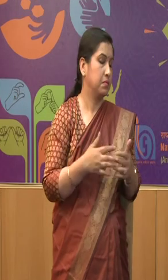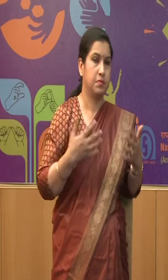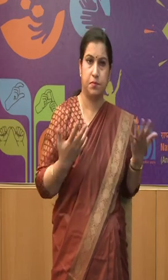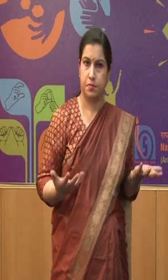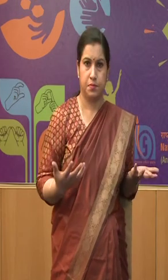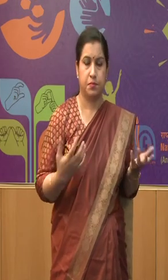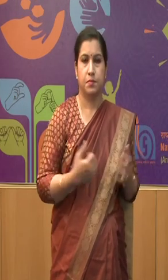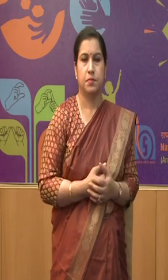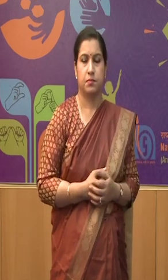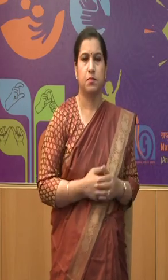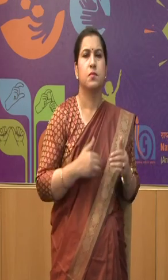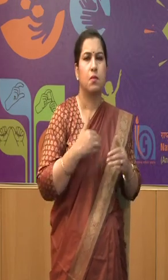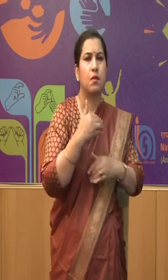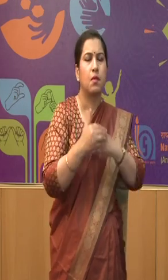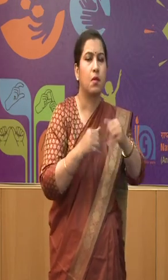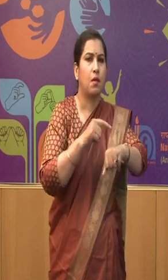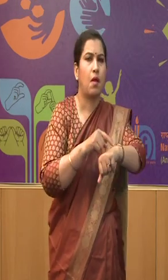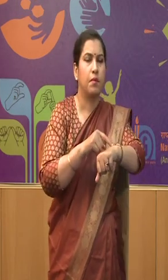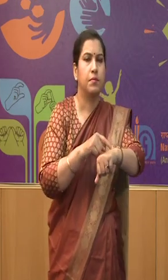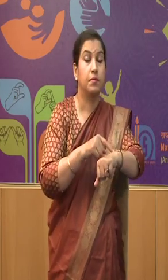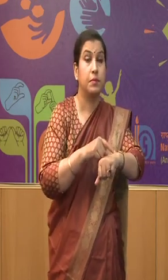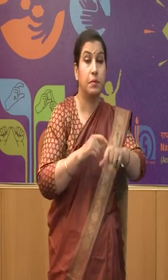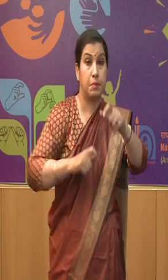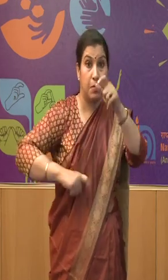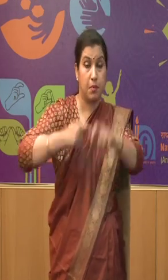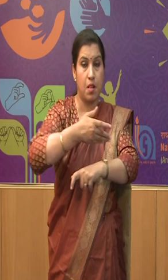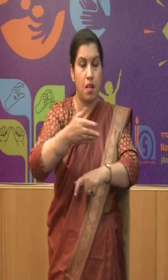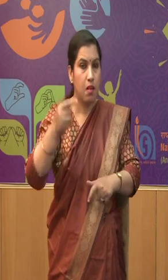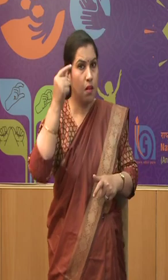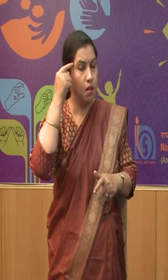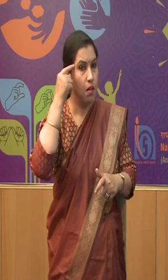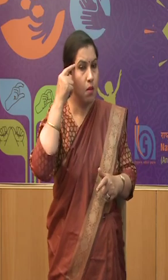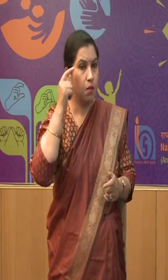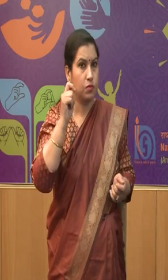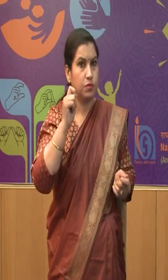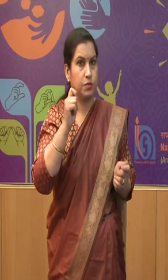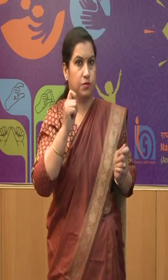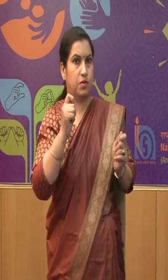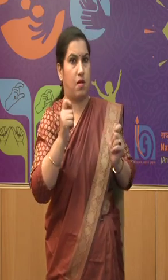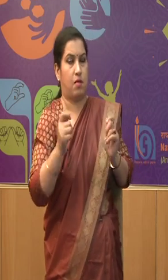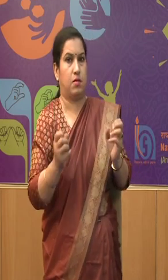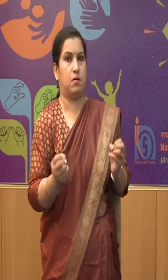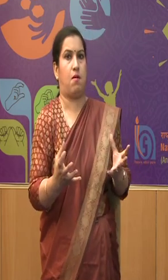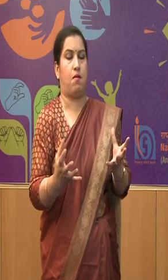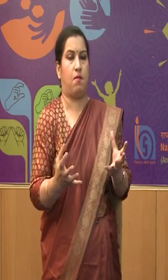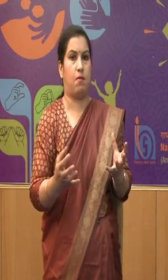However, slowly the opinion of people changed, and they